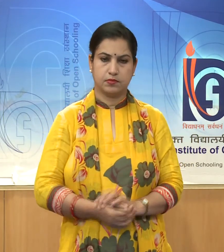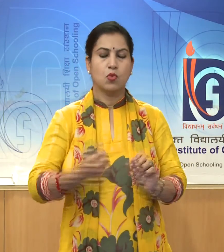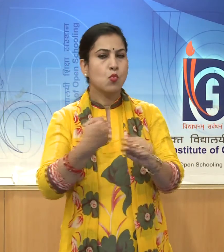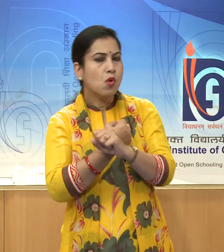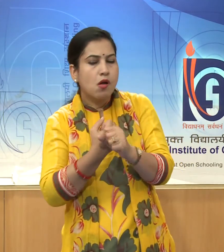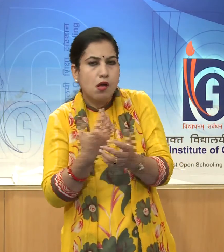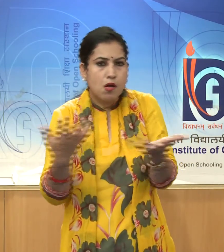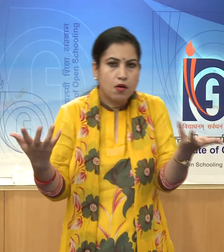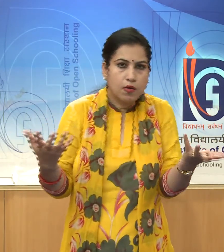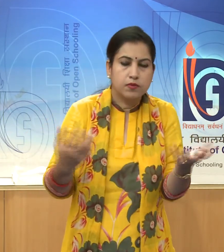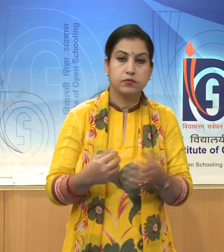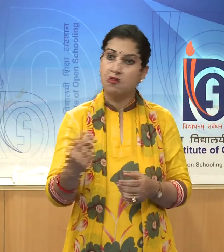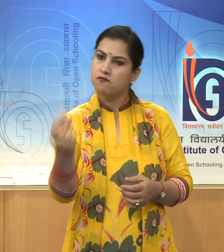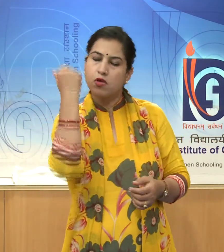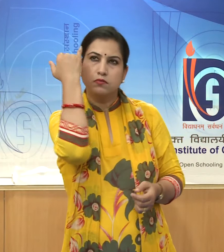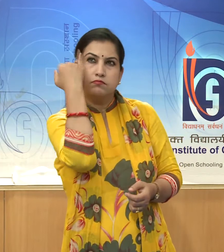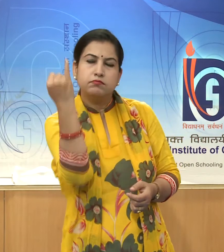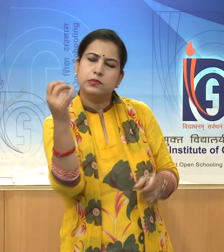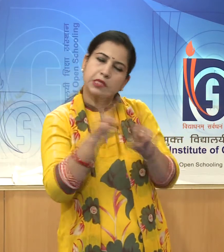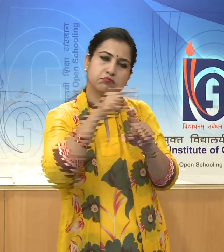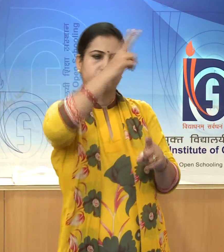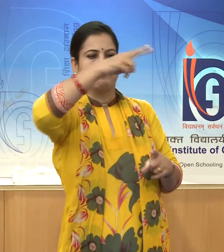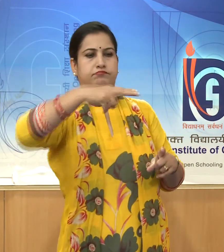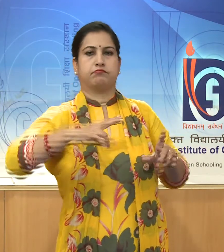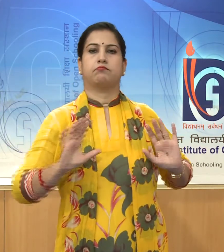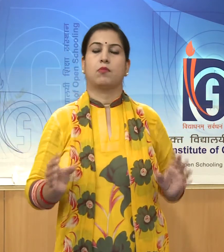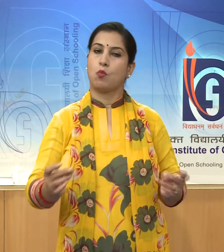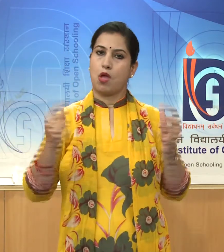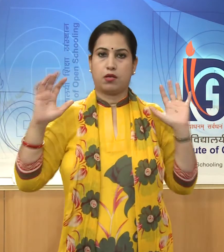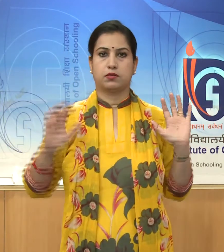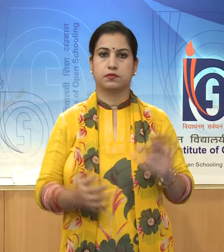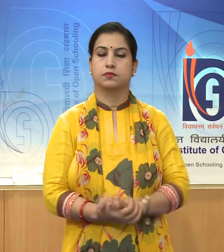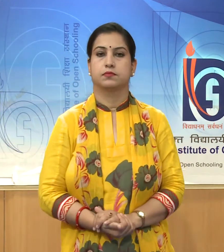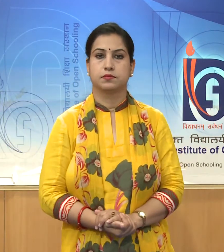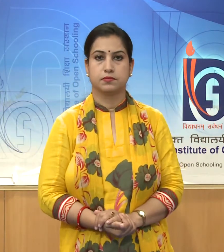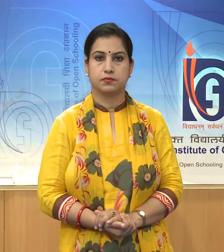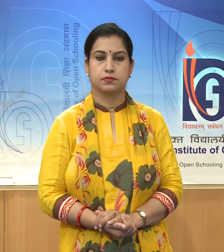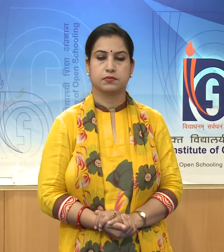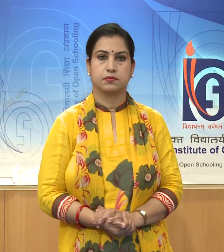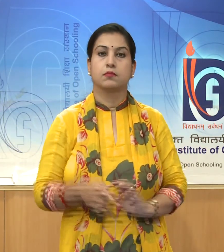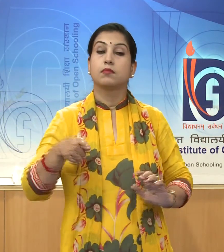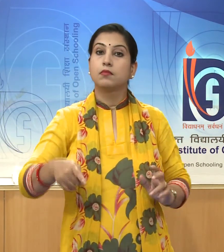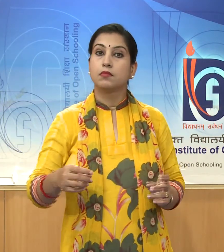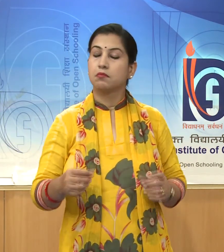working quickly to create an